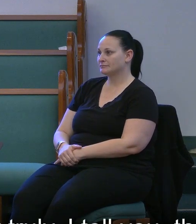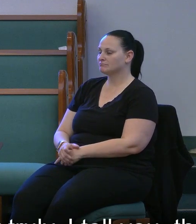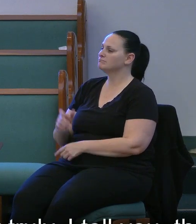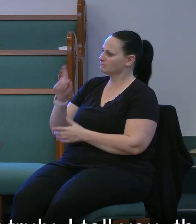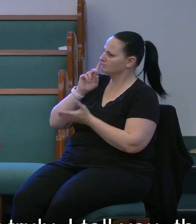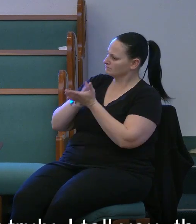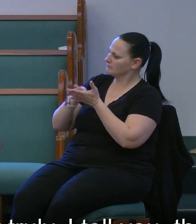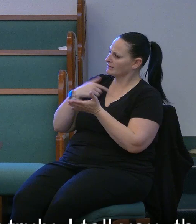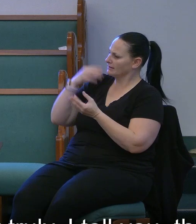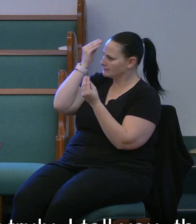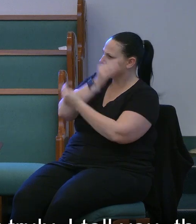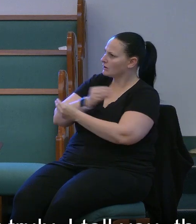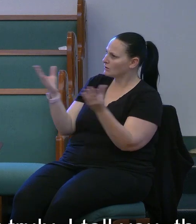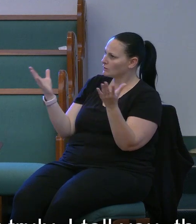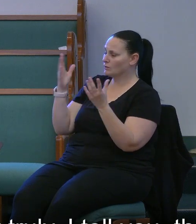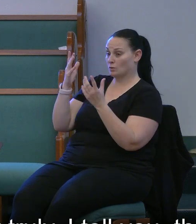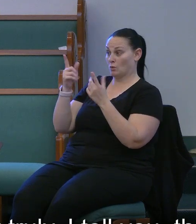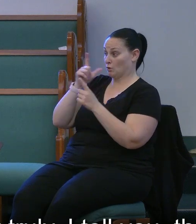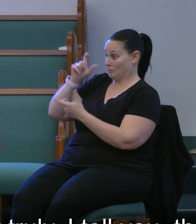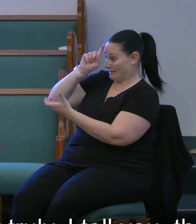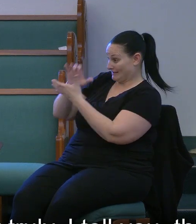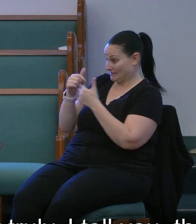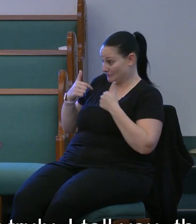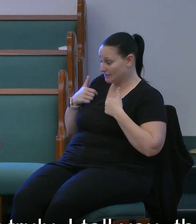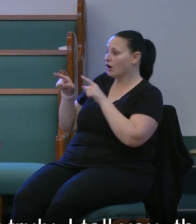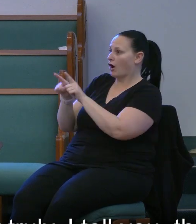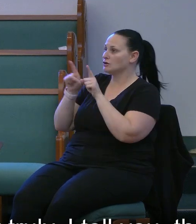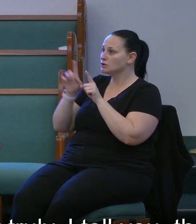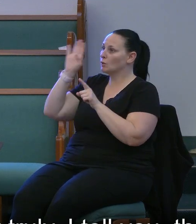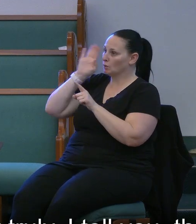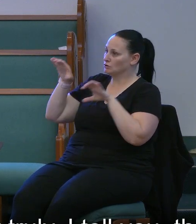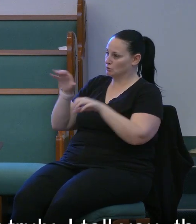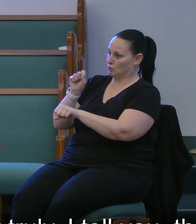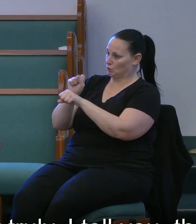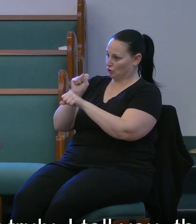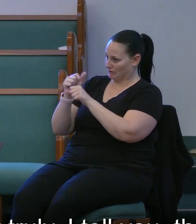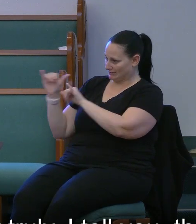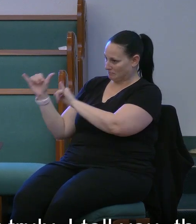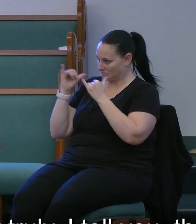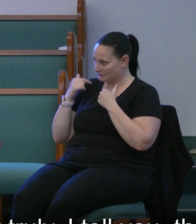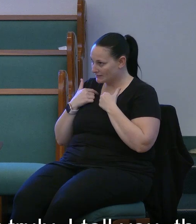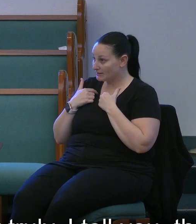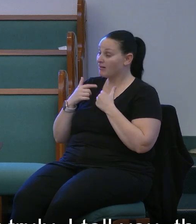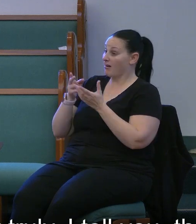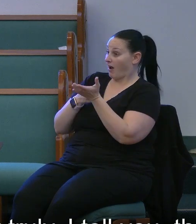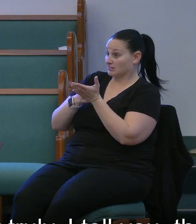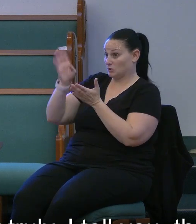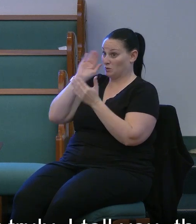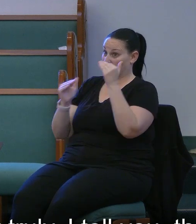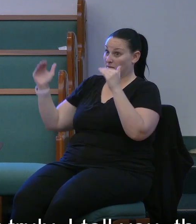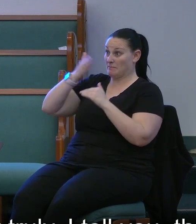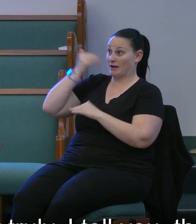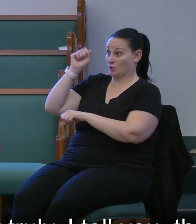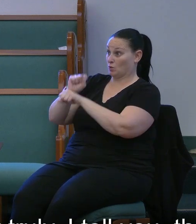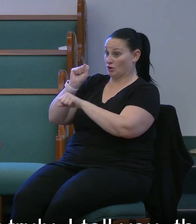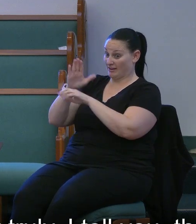Very truly I tell you, the one who believes in me will also do the works that I do, and, in fact, will do greater works than